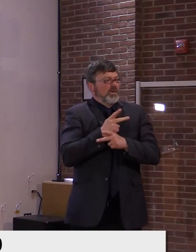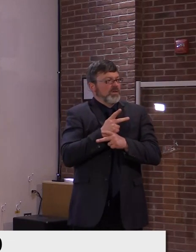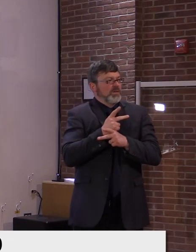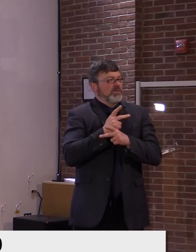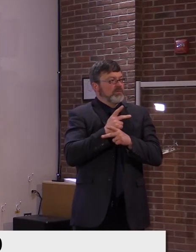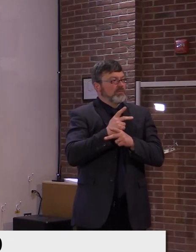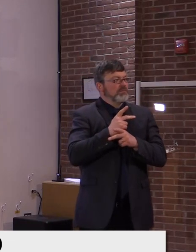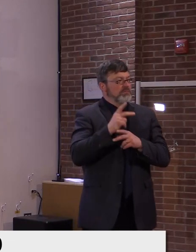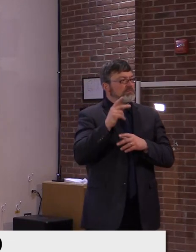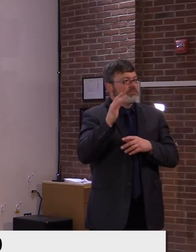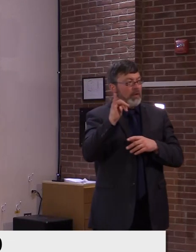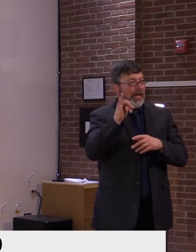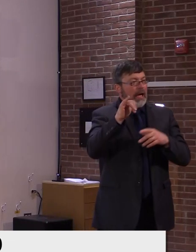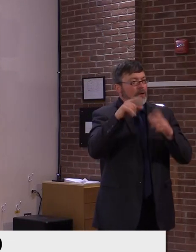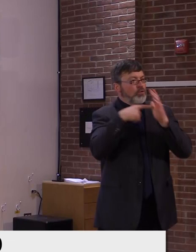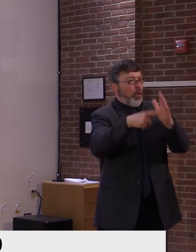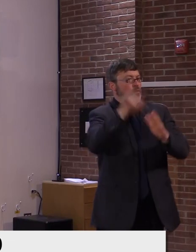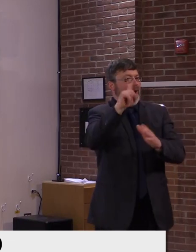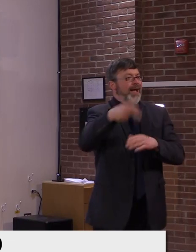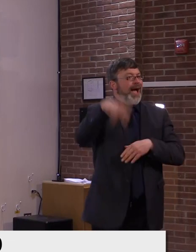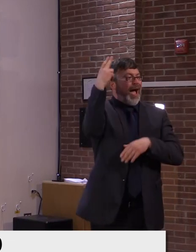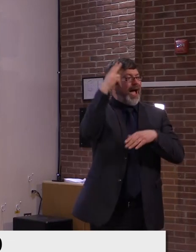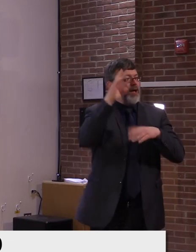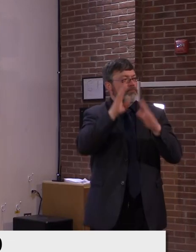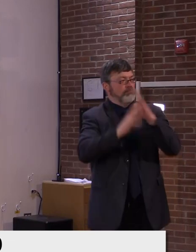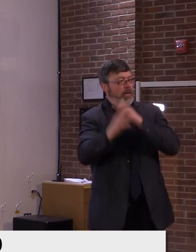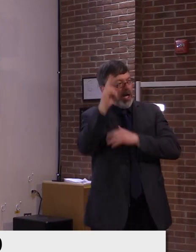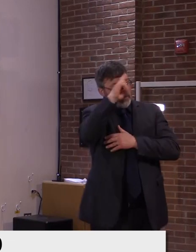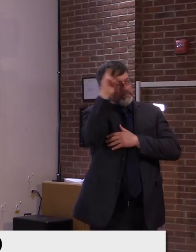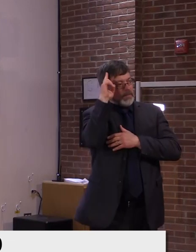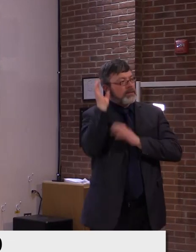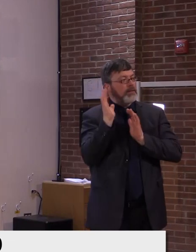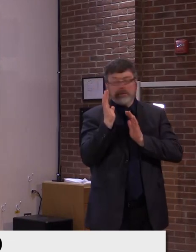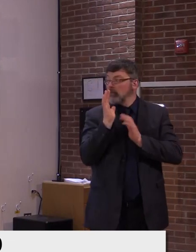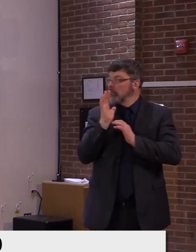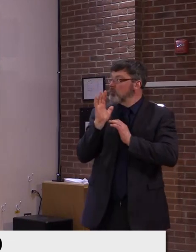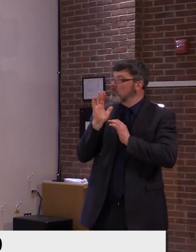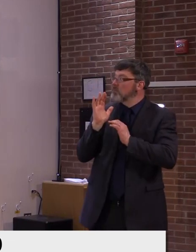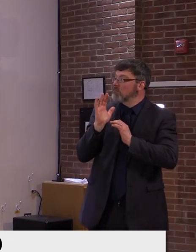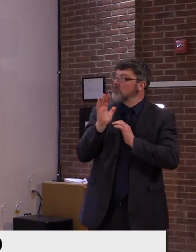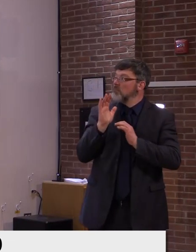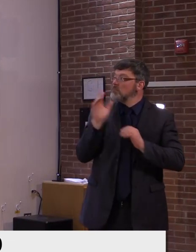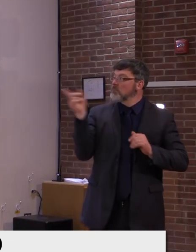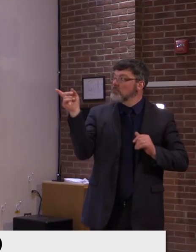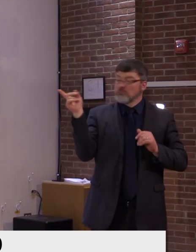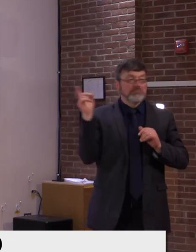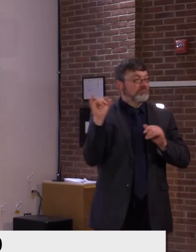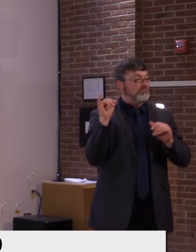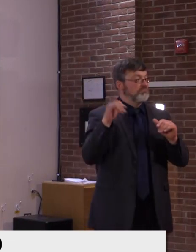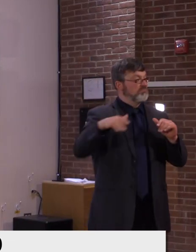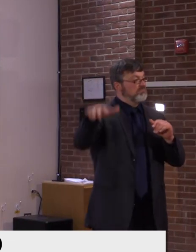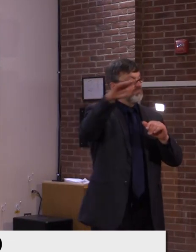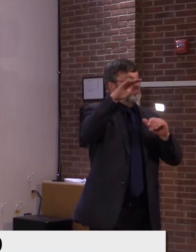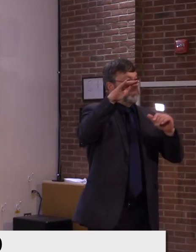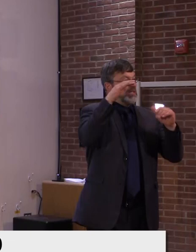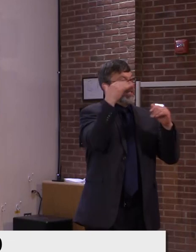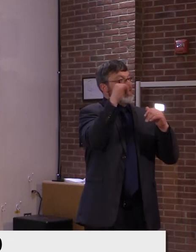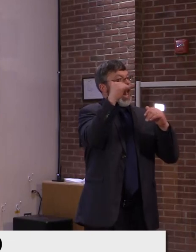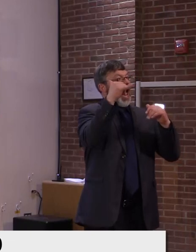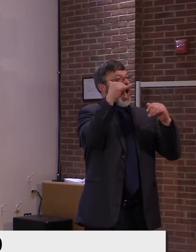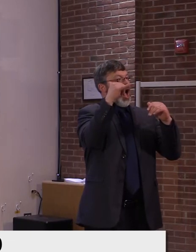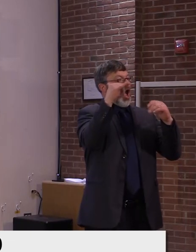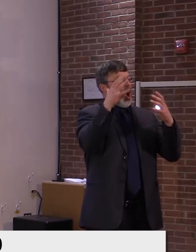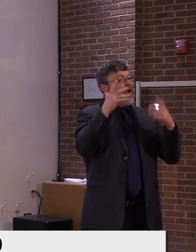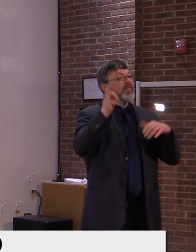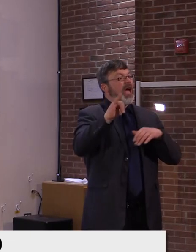week. Again, we anticipate the hospitalization numbers to go down once we've had greater vaccination coverage in those 50 to